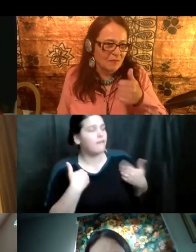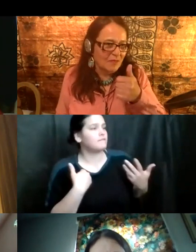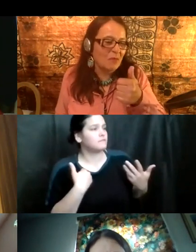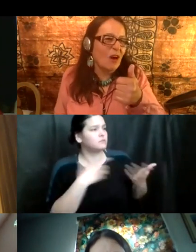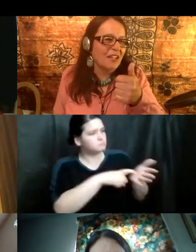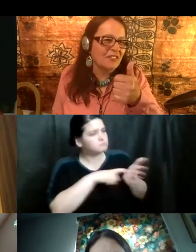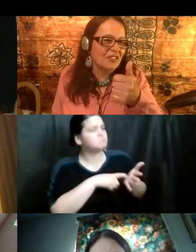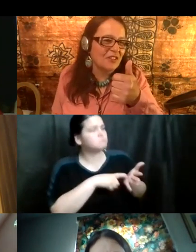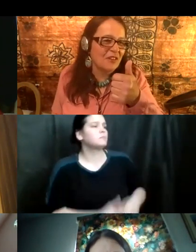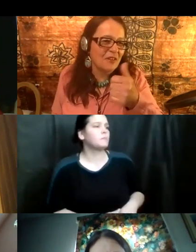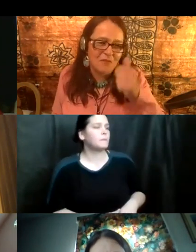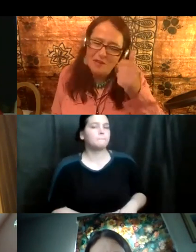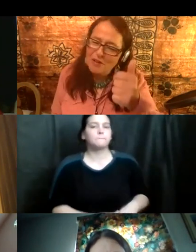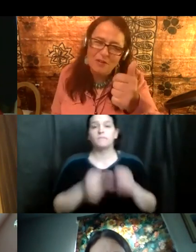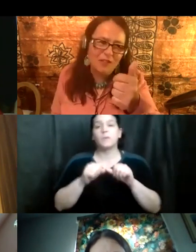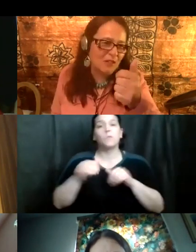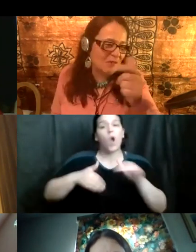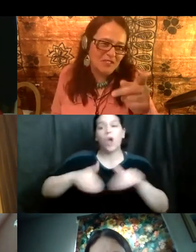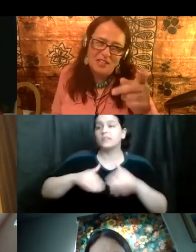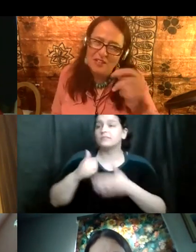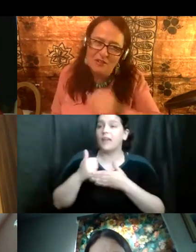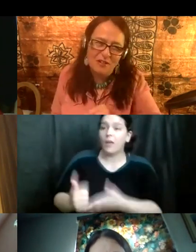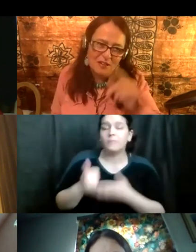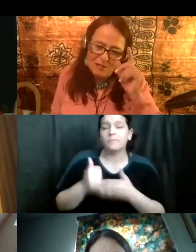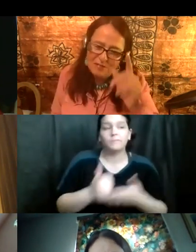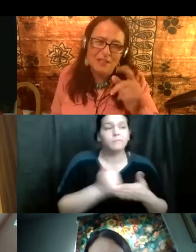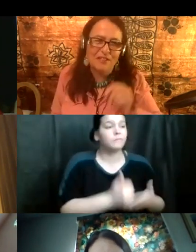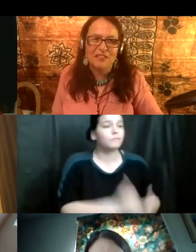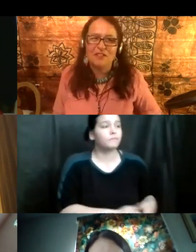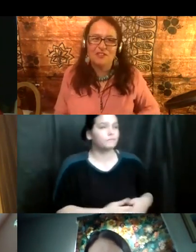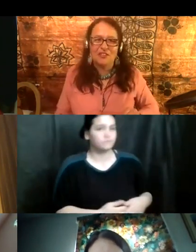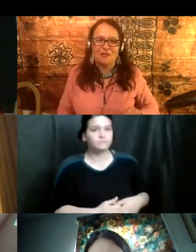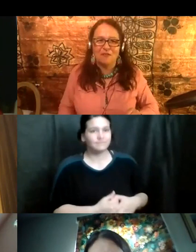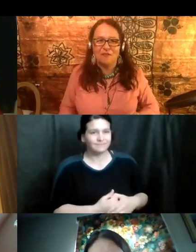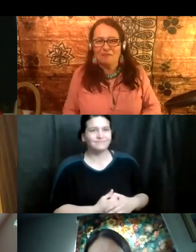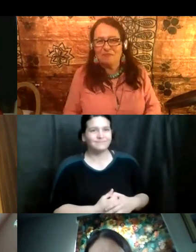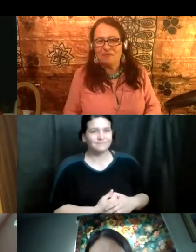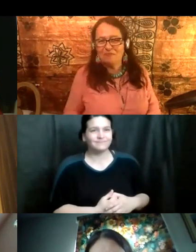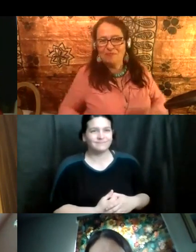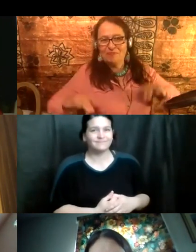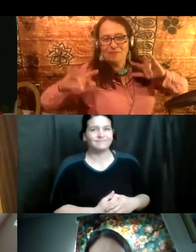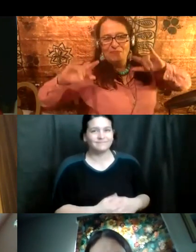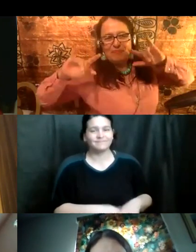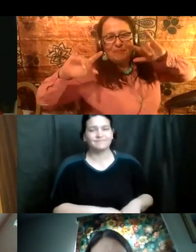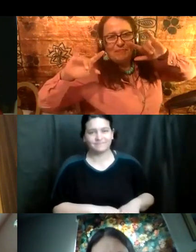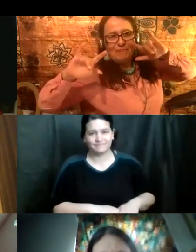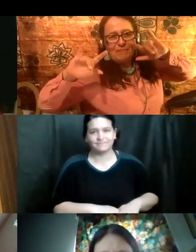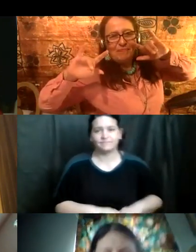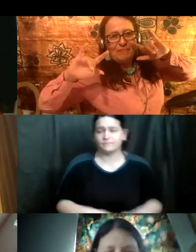Yes. Keep walking, sister. Help it along. As like another role I have is as a birth worker. Yes. Bye. Bye.